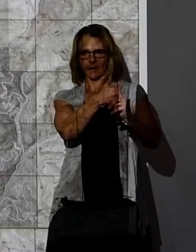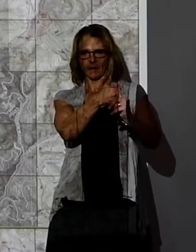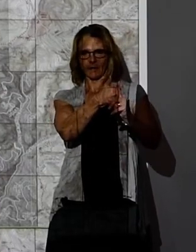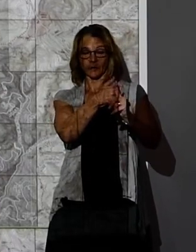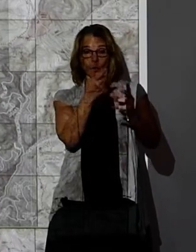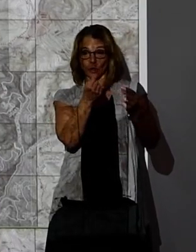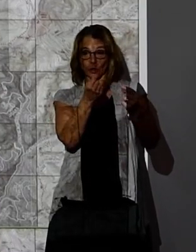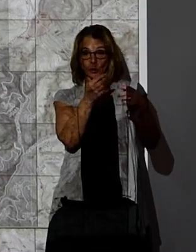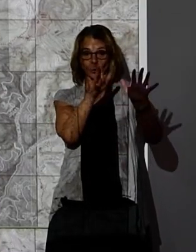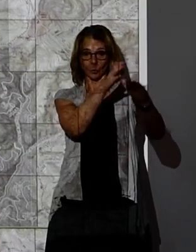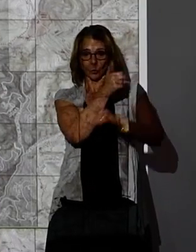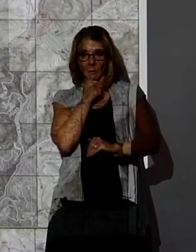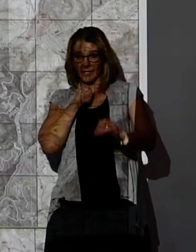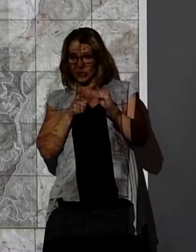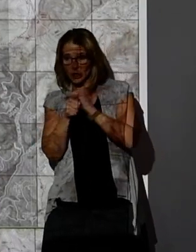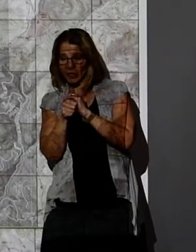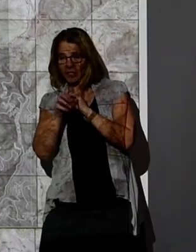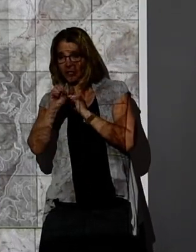shelters,